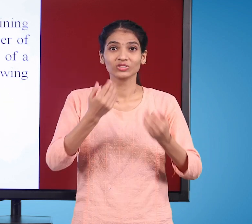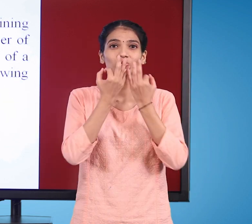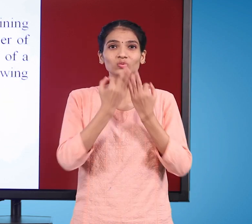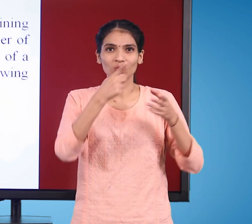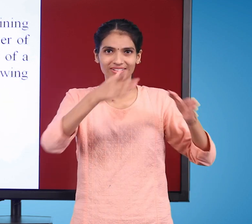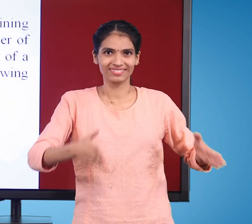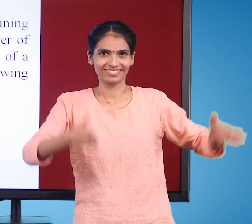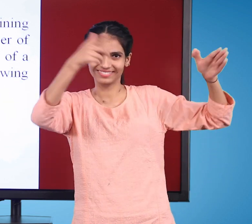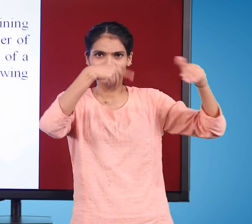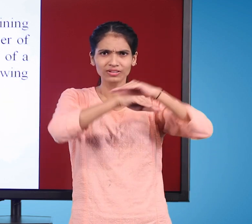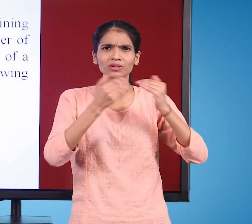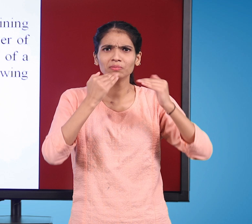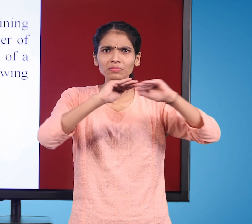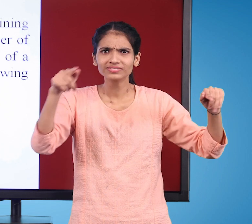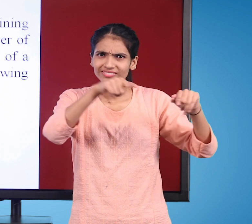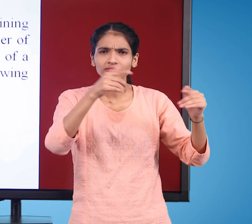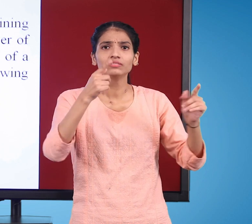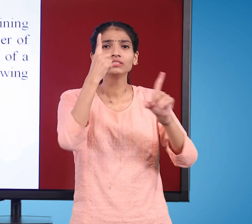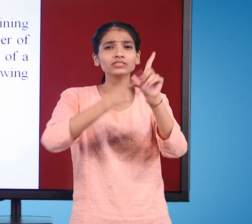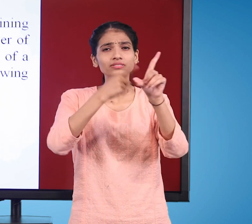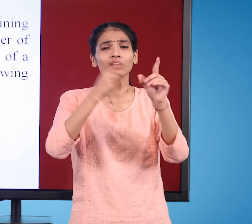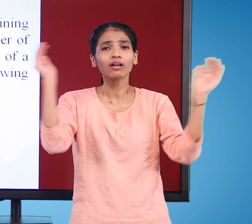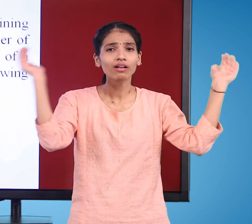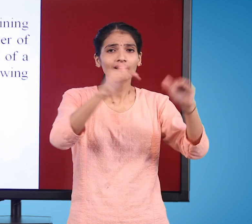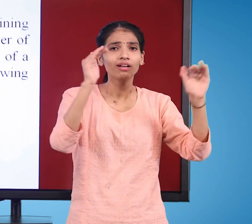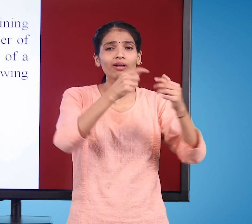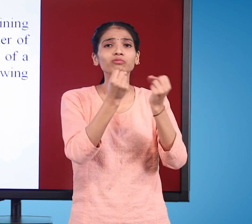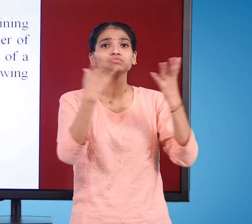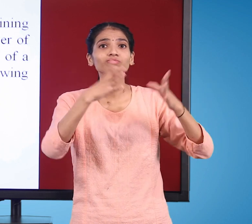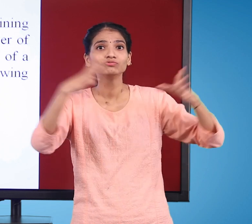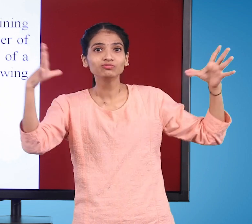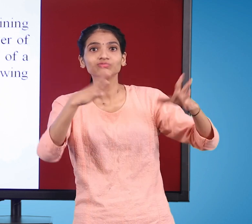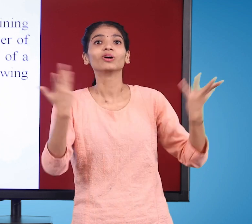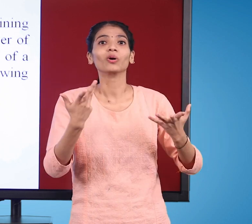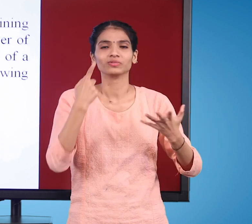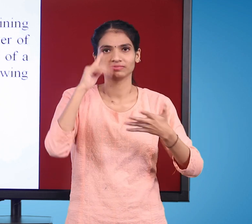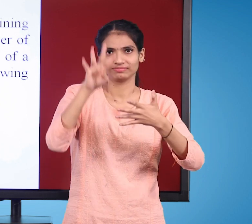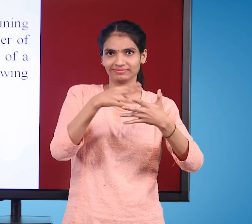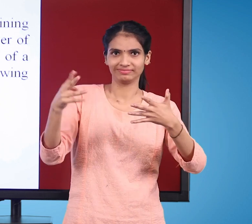Read the adjoining bar graph showing the number of students in a particular class of a school.